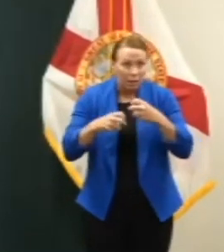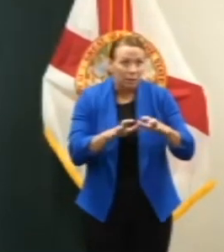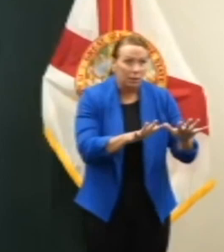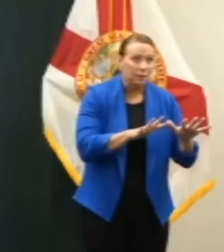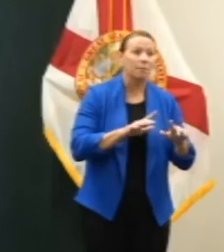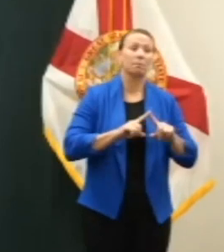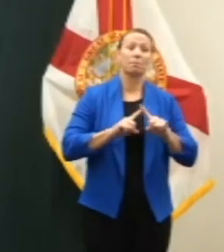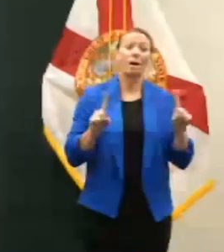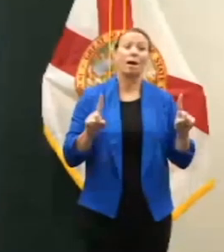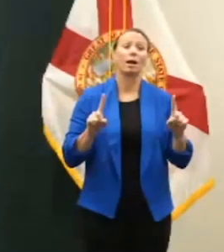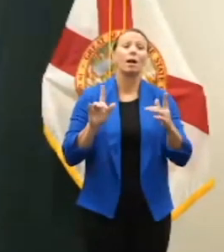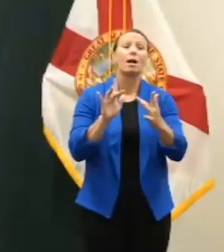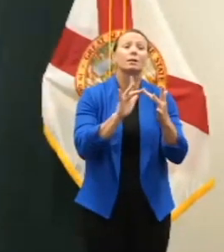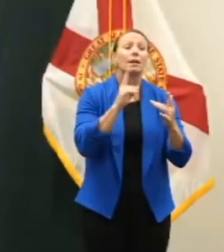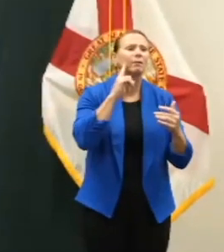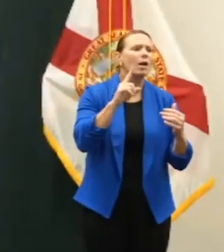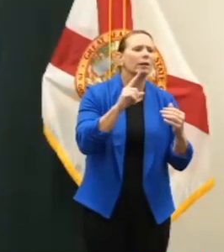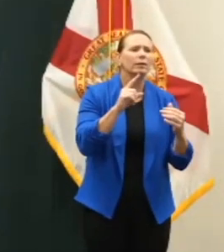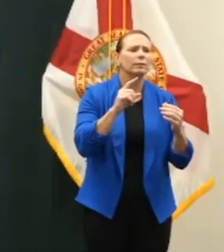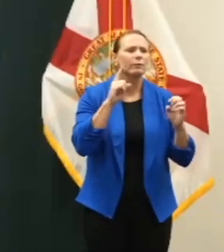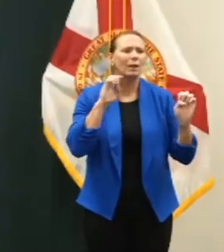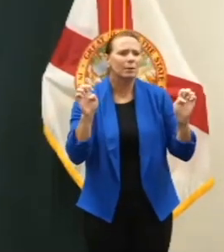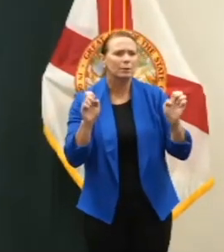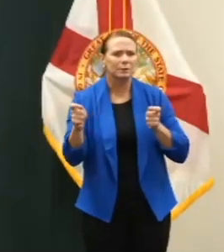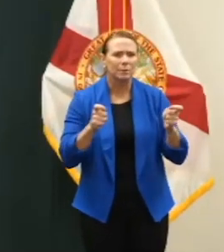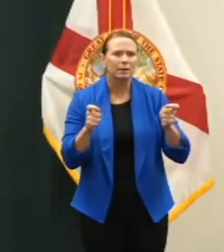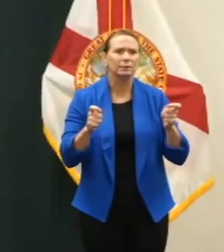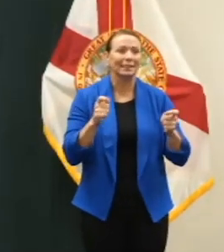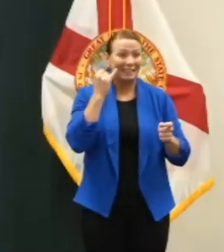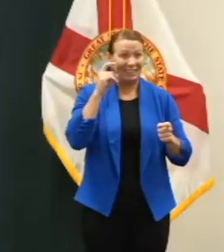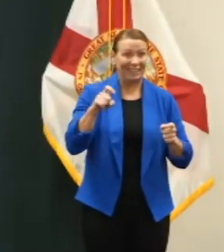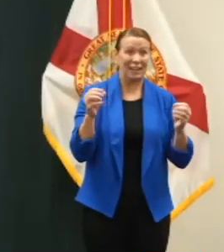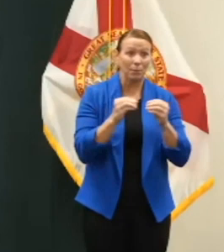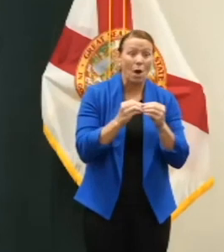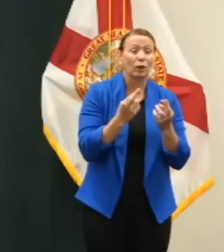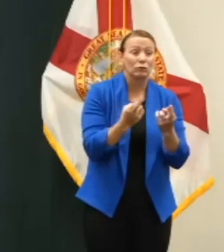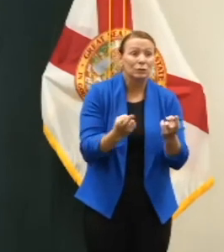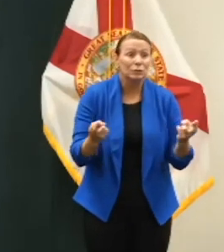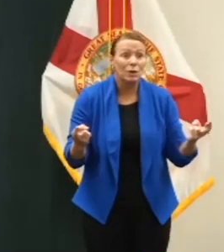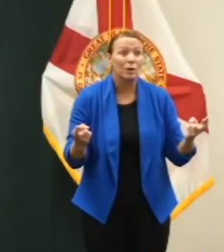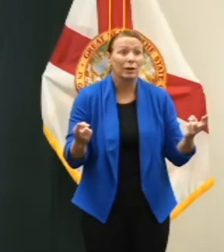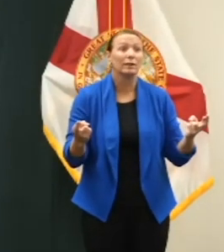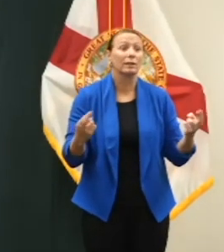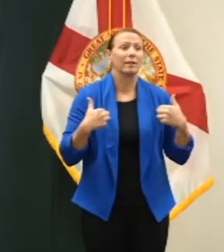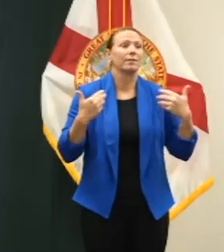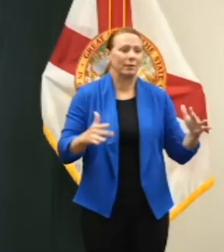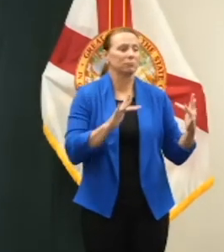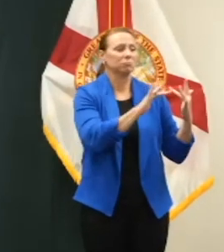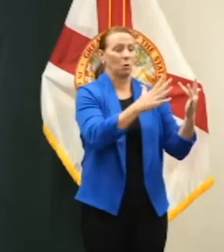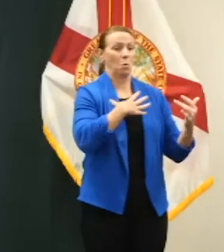contact Florida Division of Emergency Management if you need more resources. I have been in contact with the White House as well as